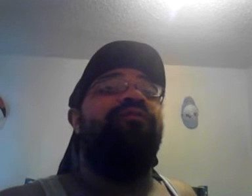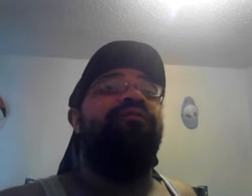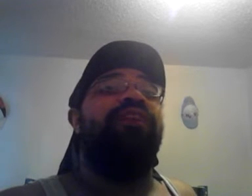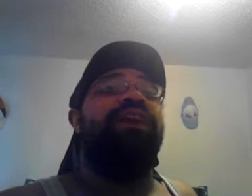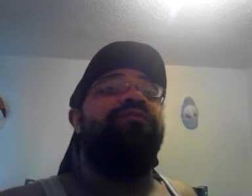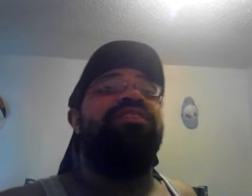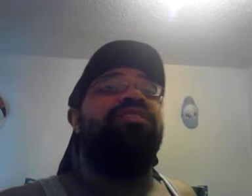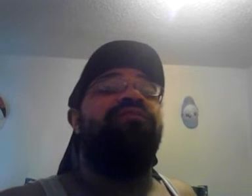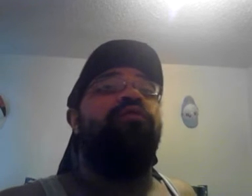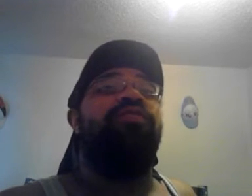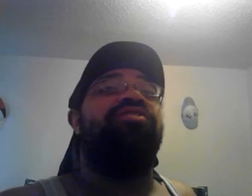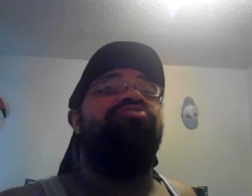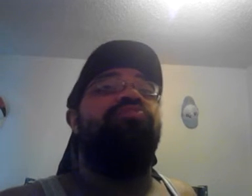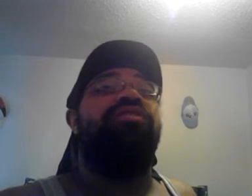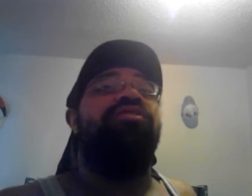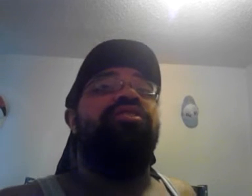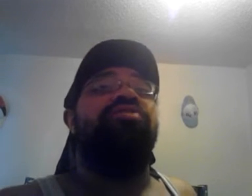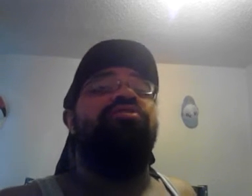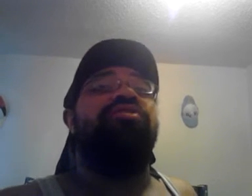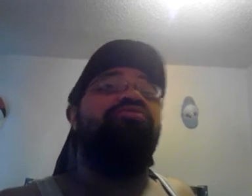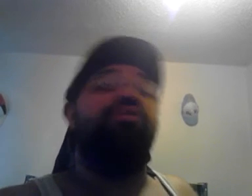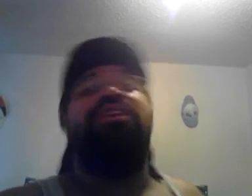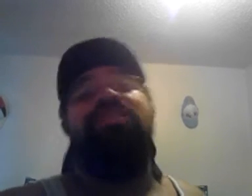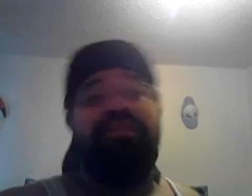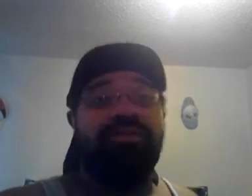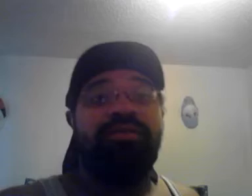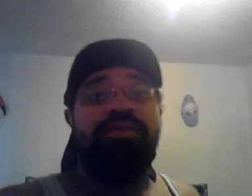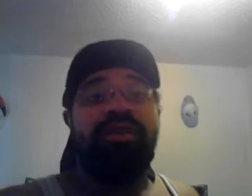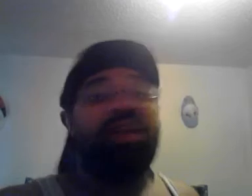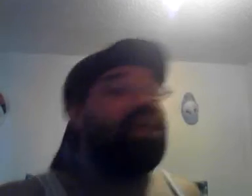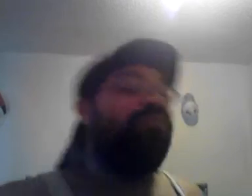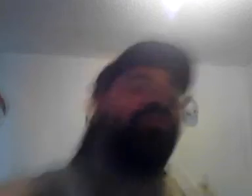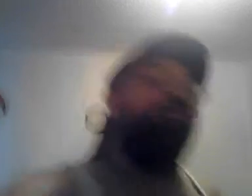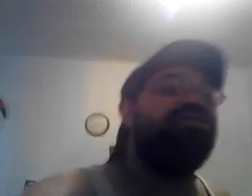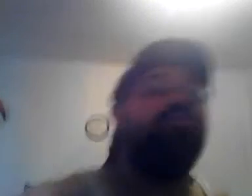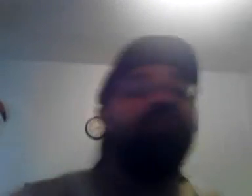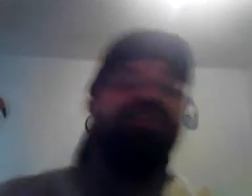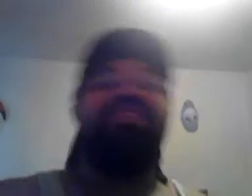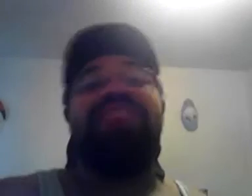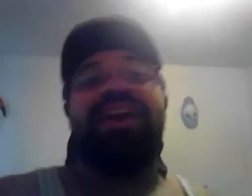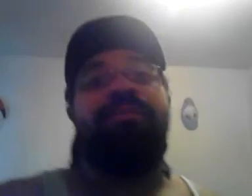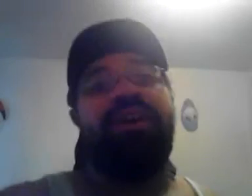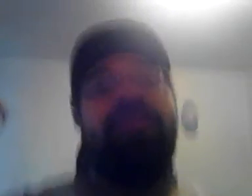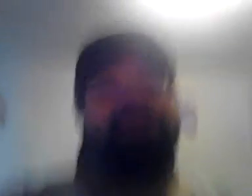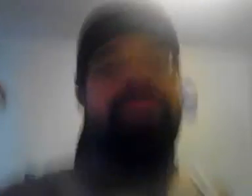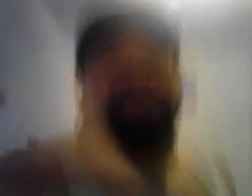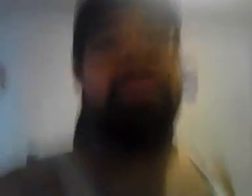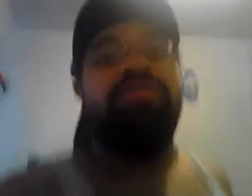like 50s and 40s and 30s and 20s. And what's so really sad about all this,